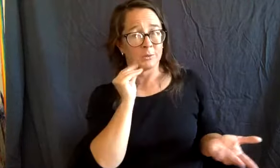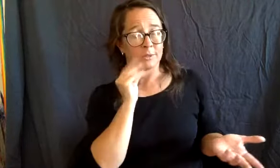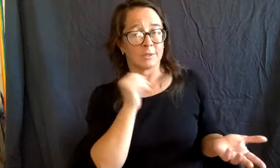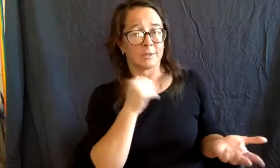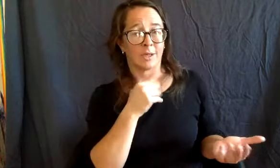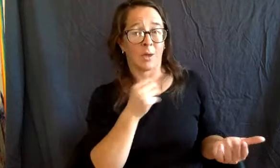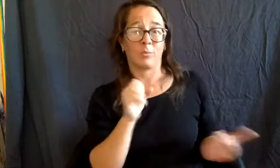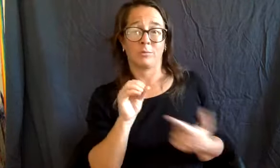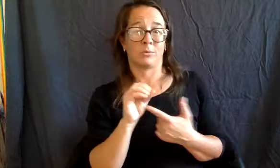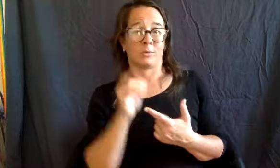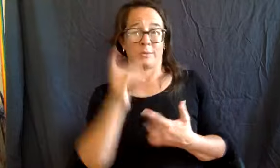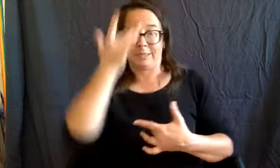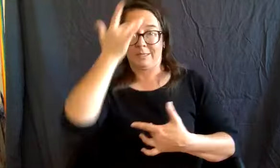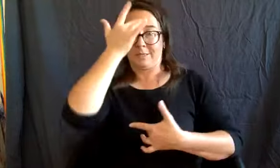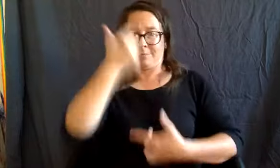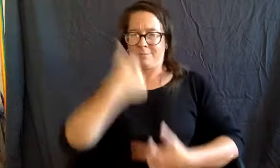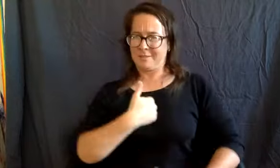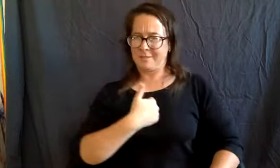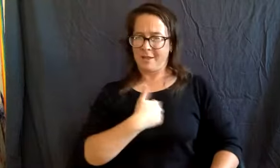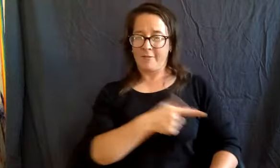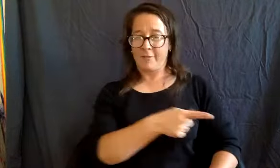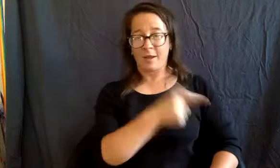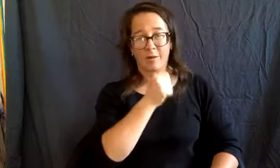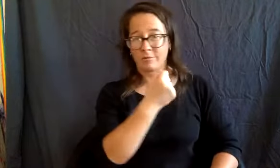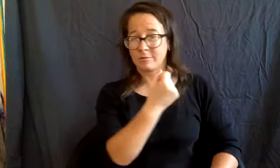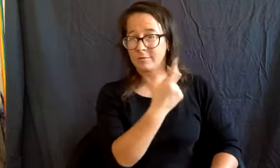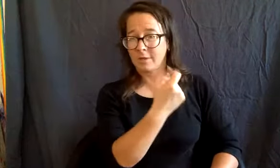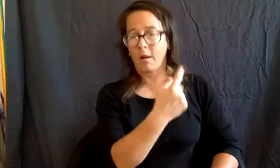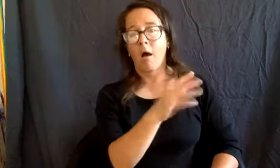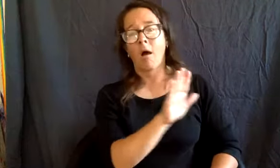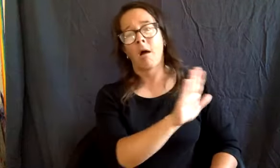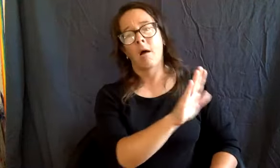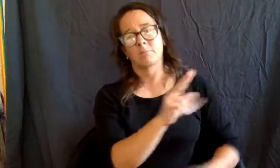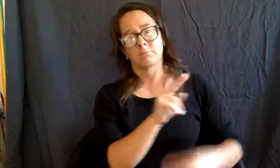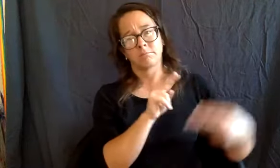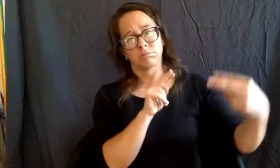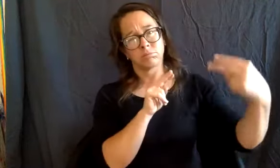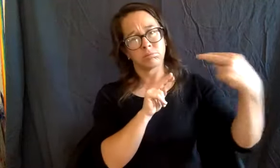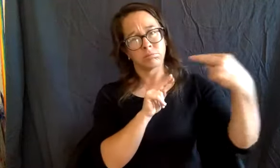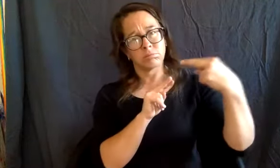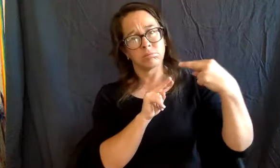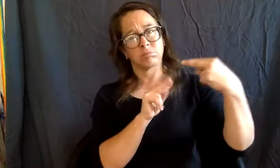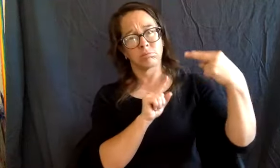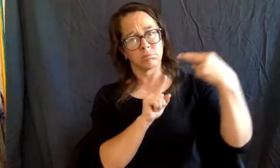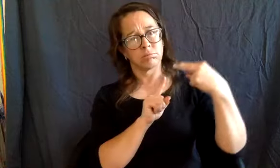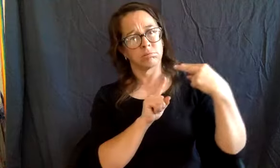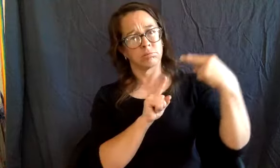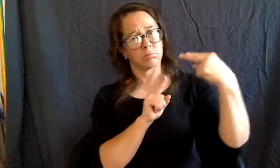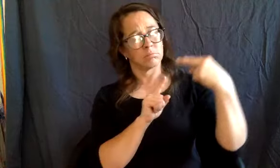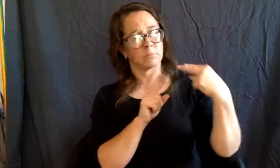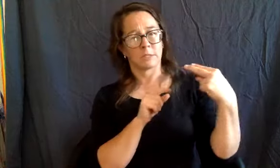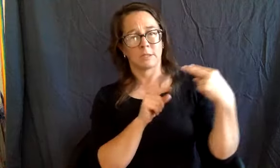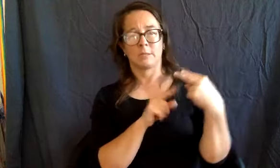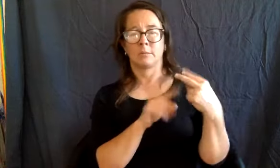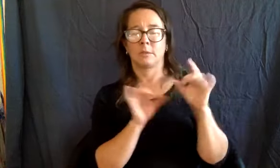it under there so no one could see what was going on. And it was a really hard time in my life, That stuff really got